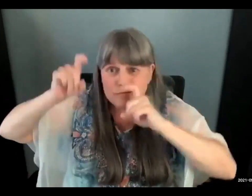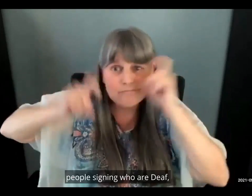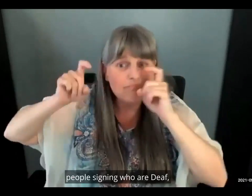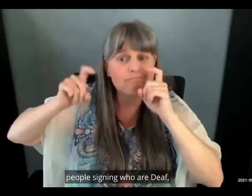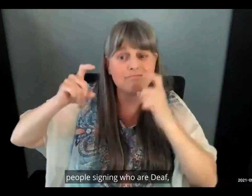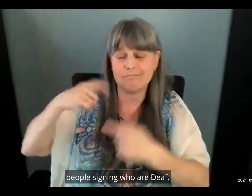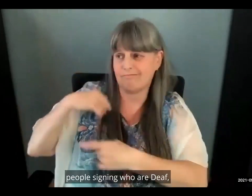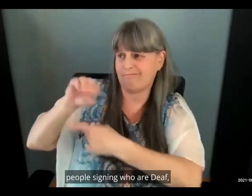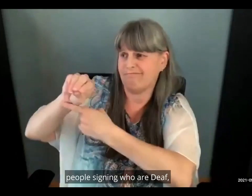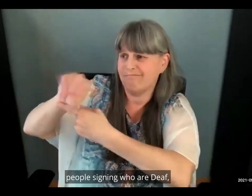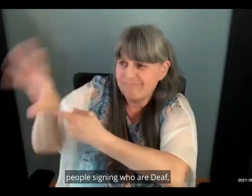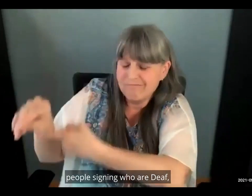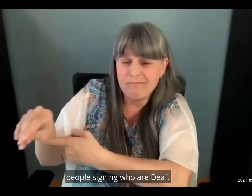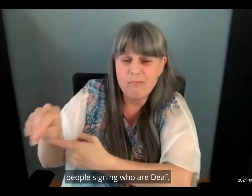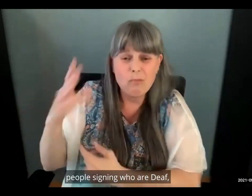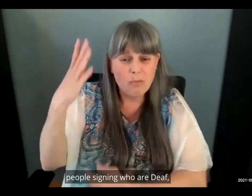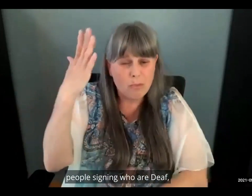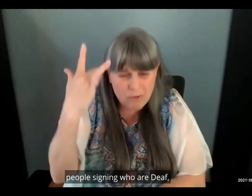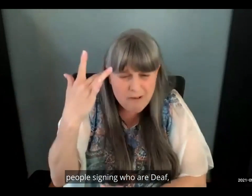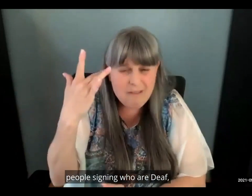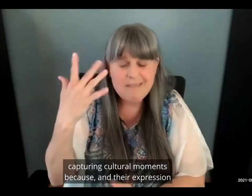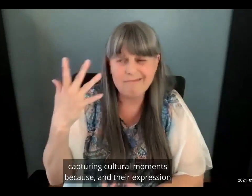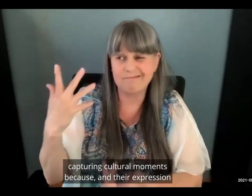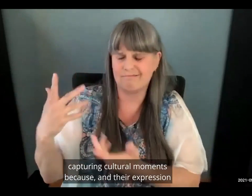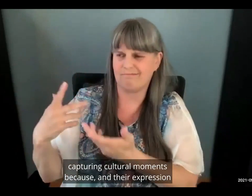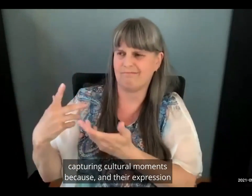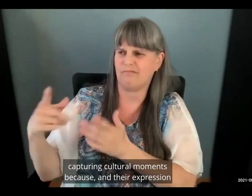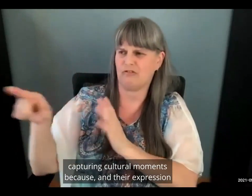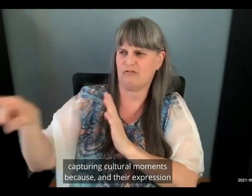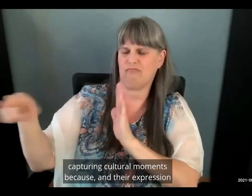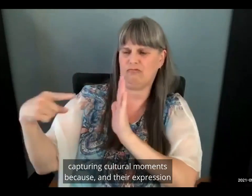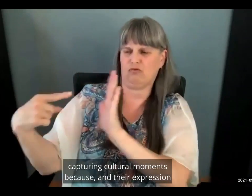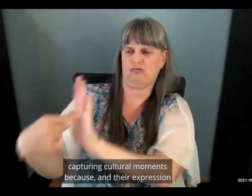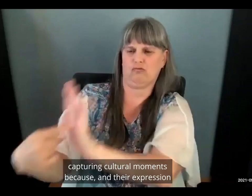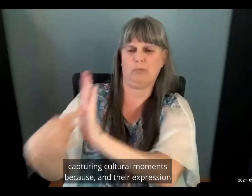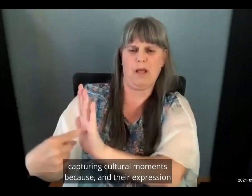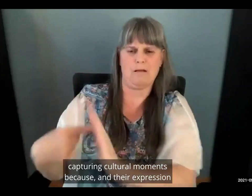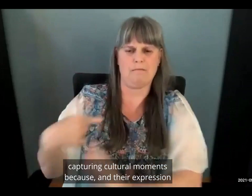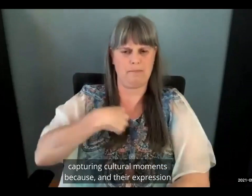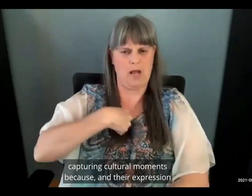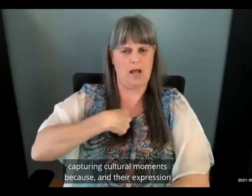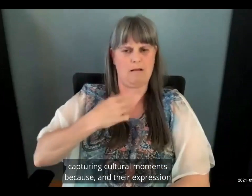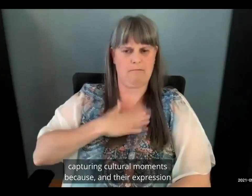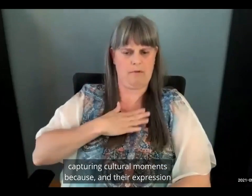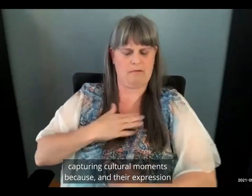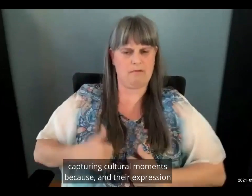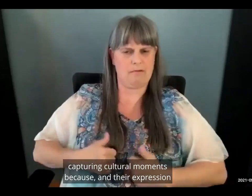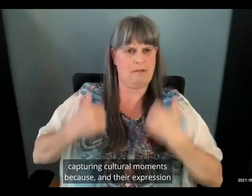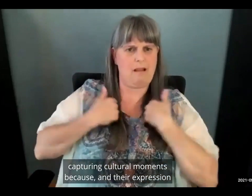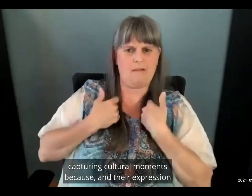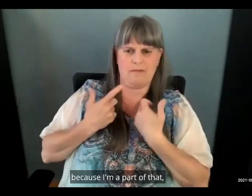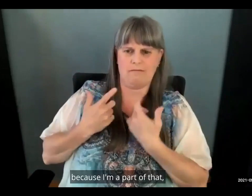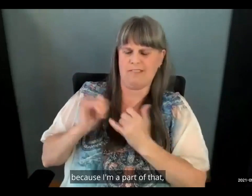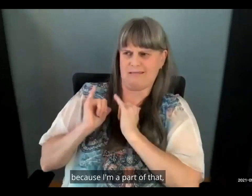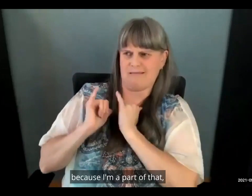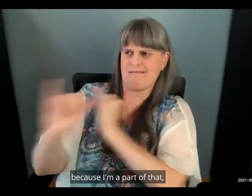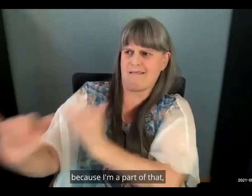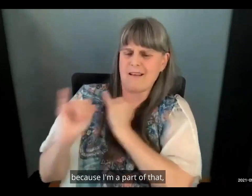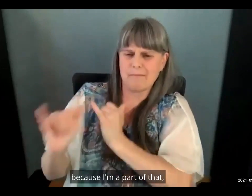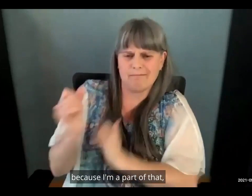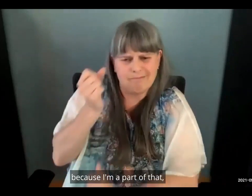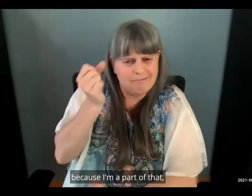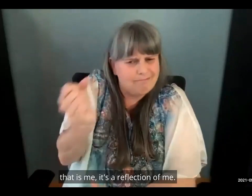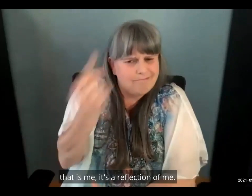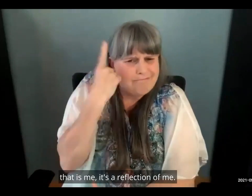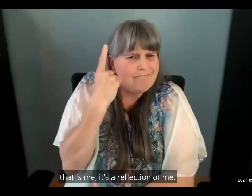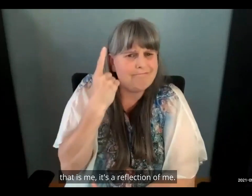you know, people signing who are deaf, capturing cultural moments, because, and their expression, because I'm a